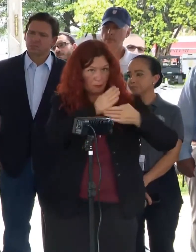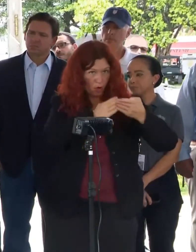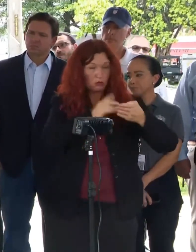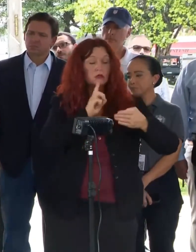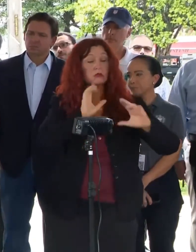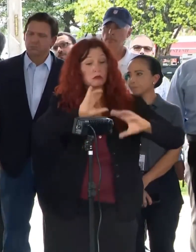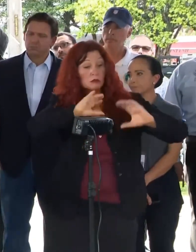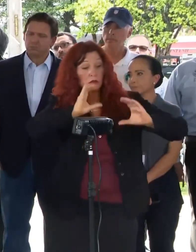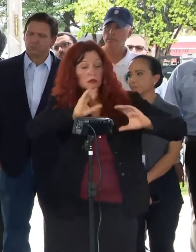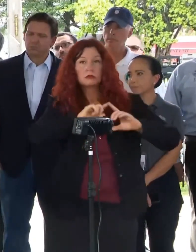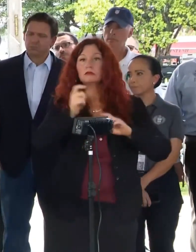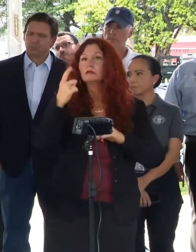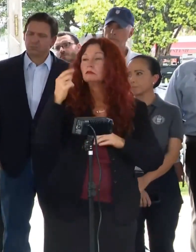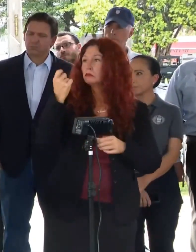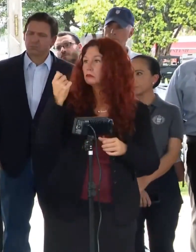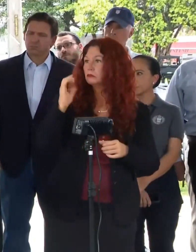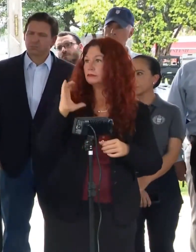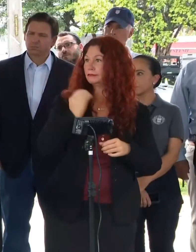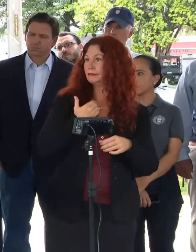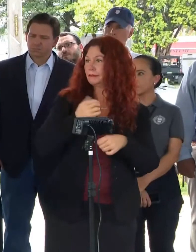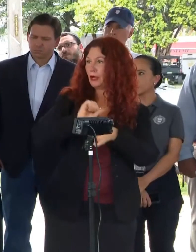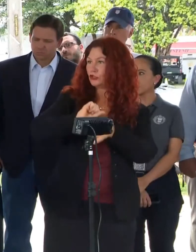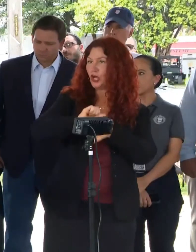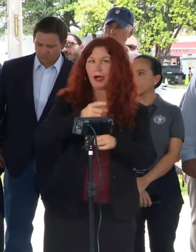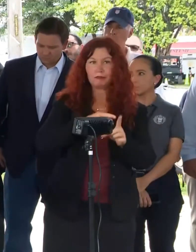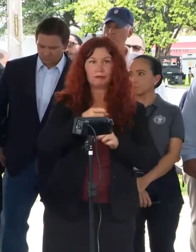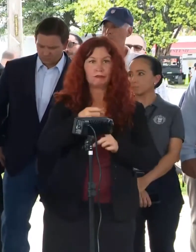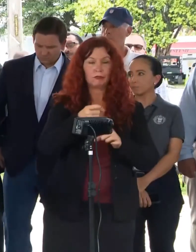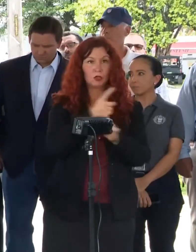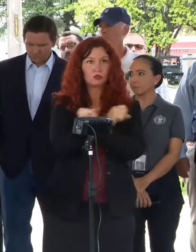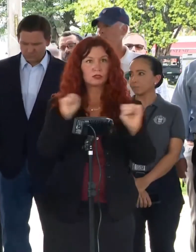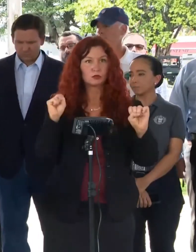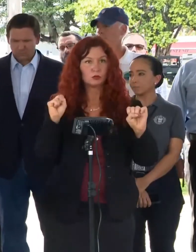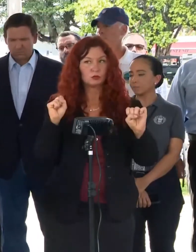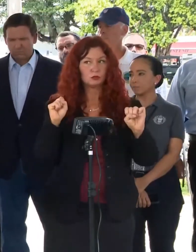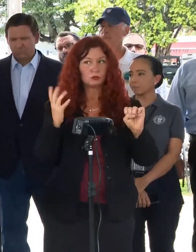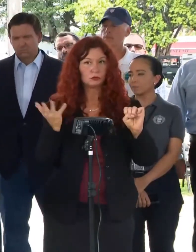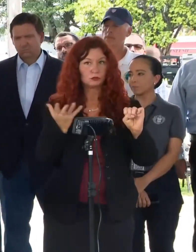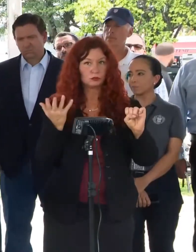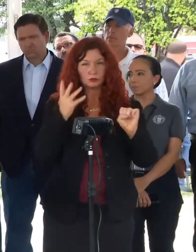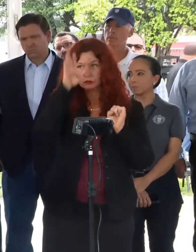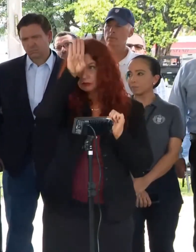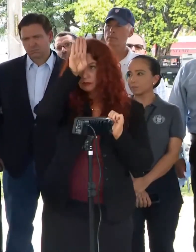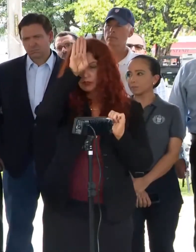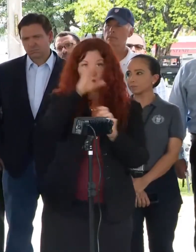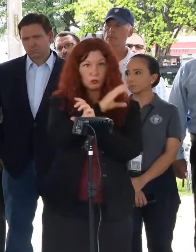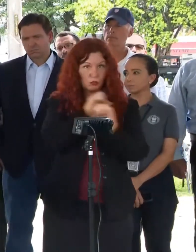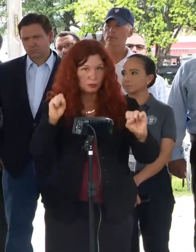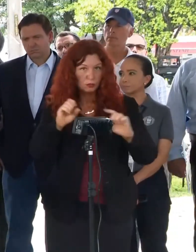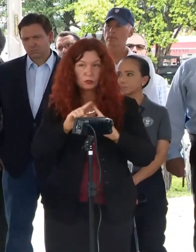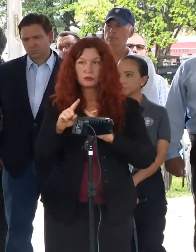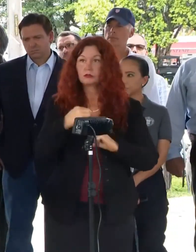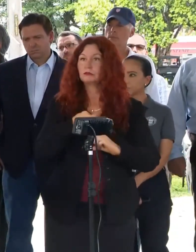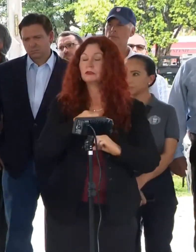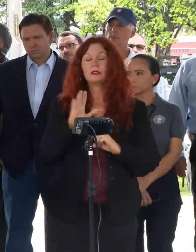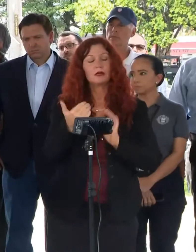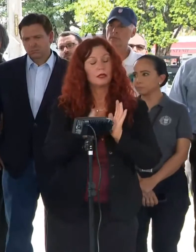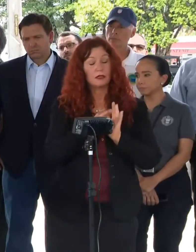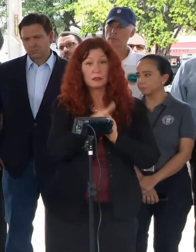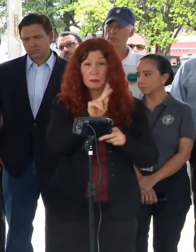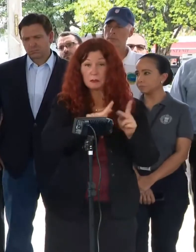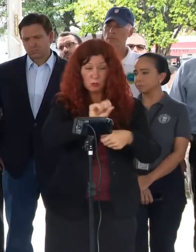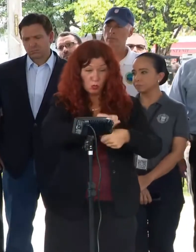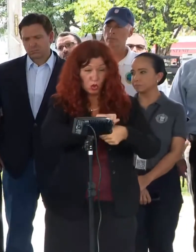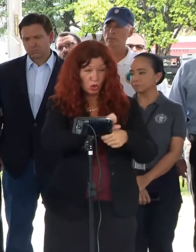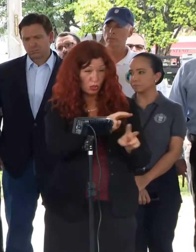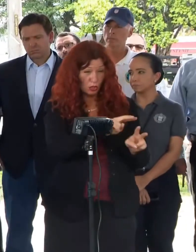in our line of work is fire rescue professionals, Miami-Dade firefighters, again, the first unit on scene. As a fire chief, I couldn't be prouder. When